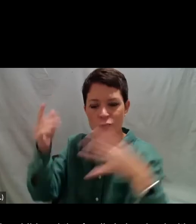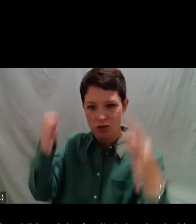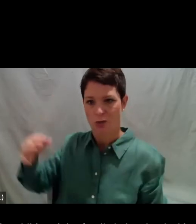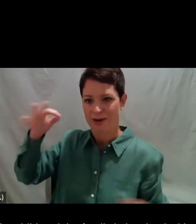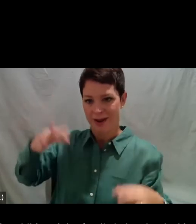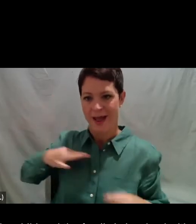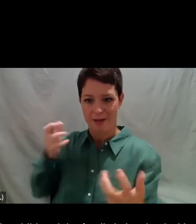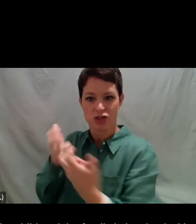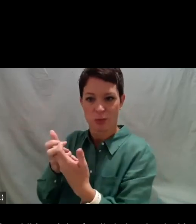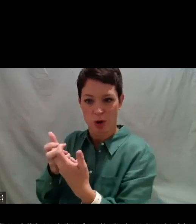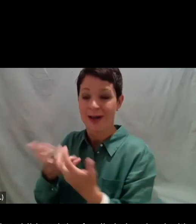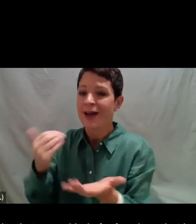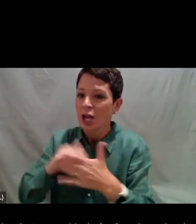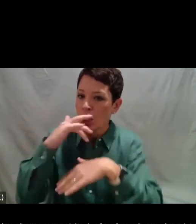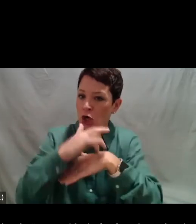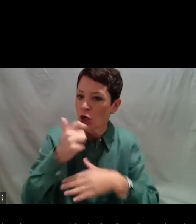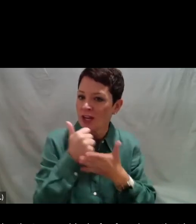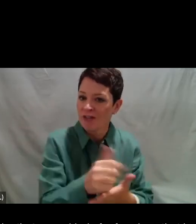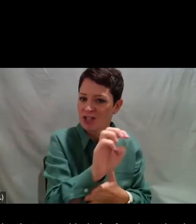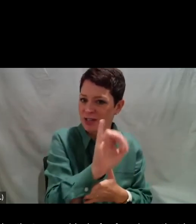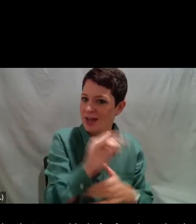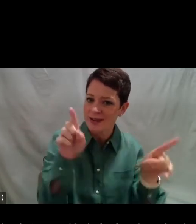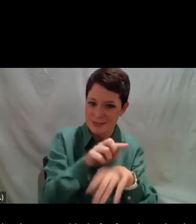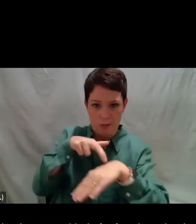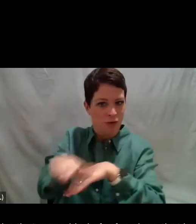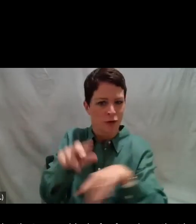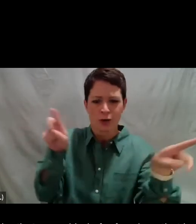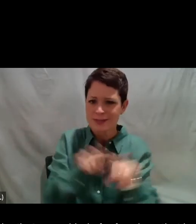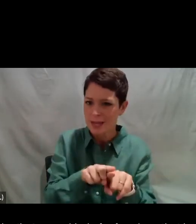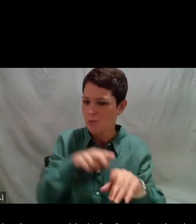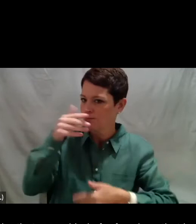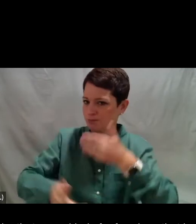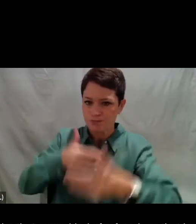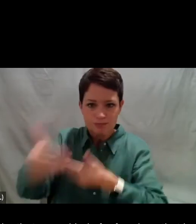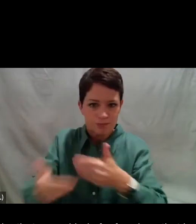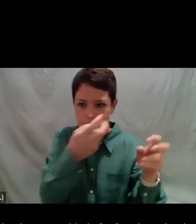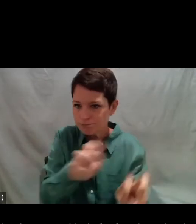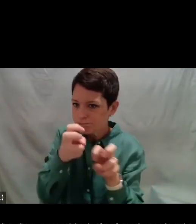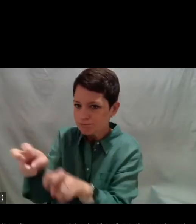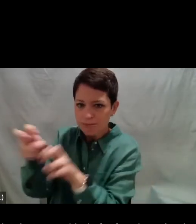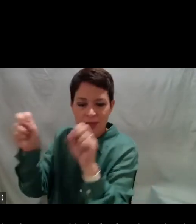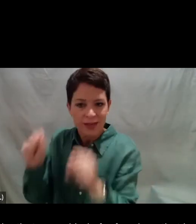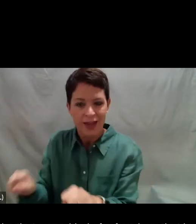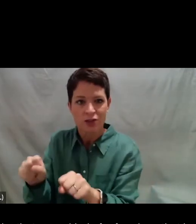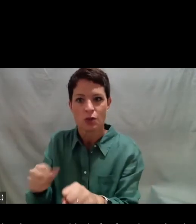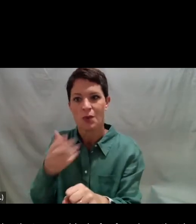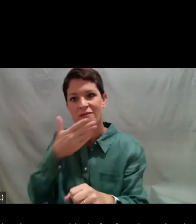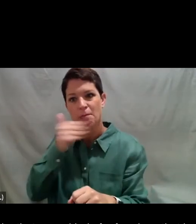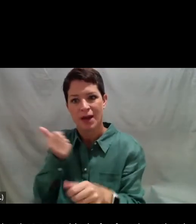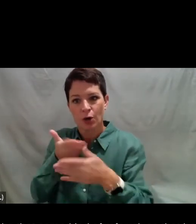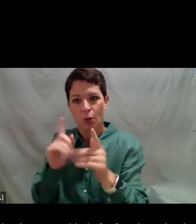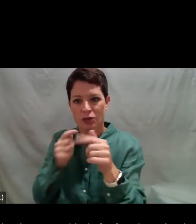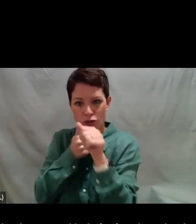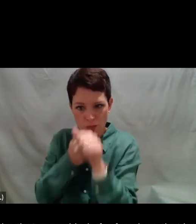early intervention, again, we make that same kind of referral, so that hopefully, again, we have that better ability